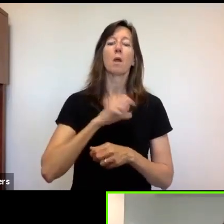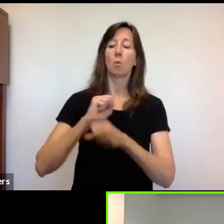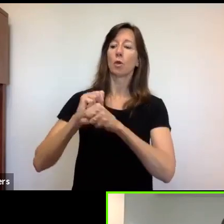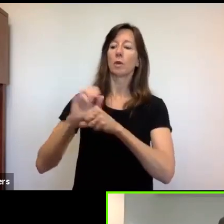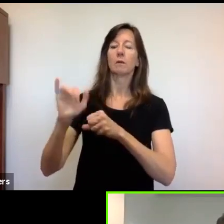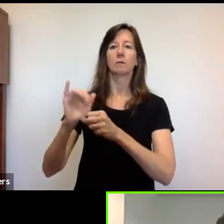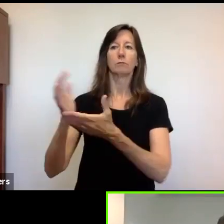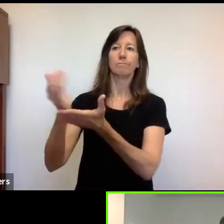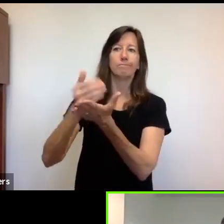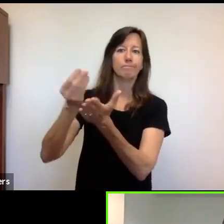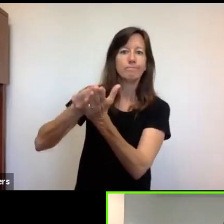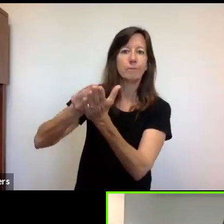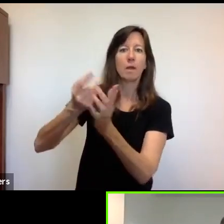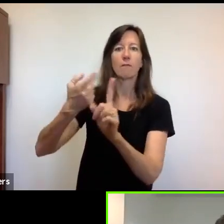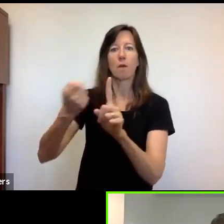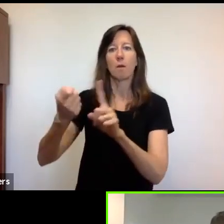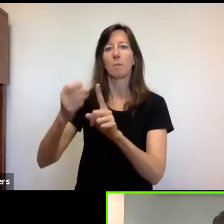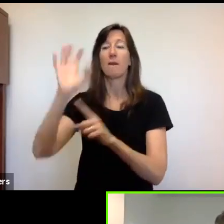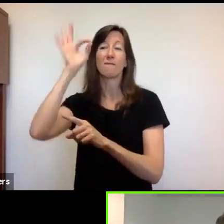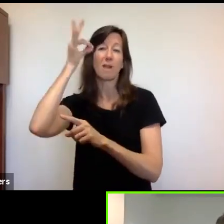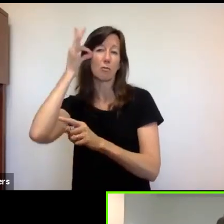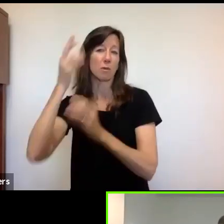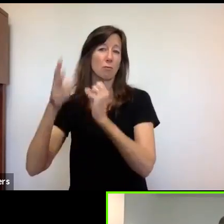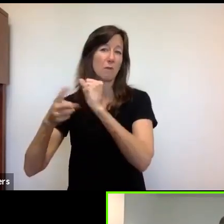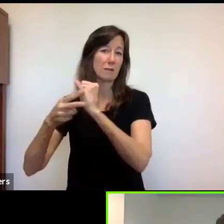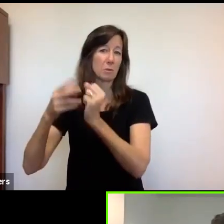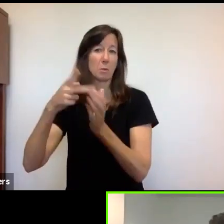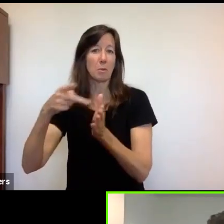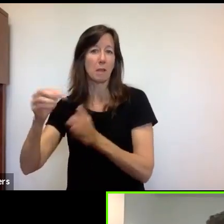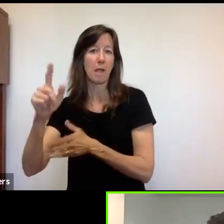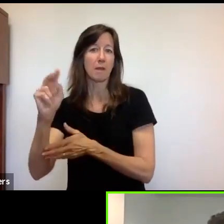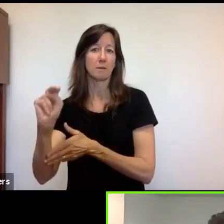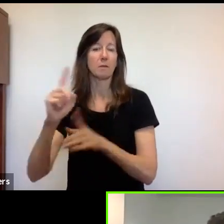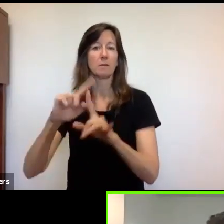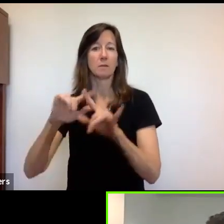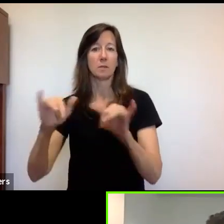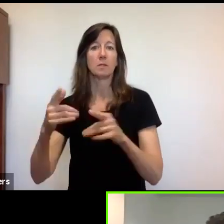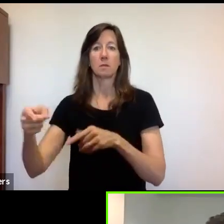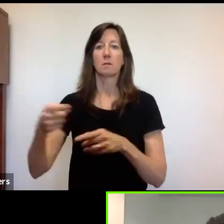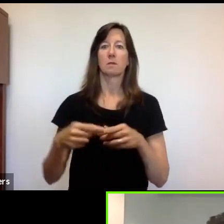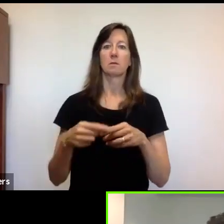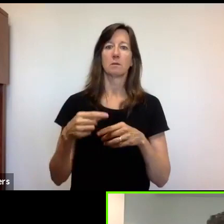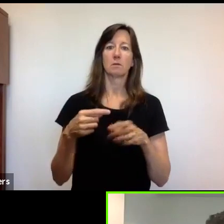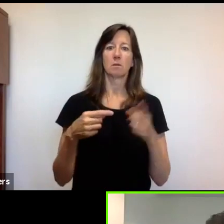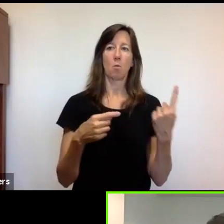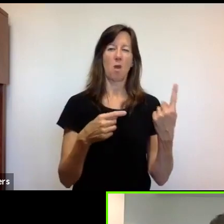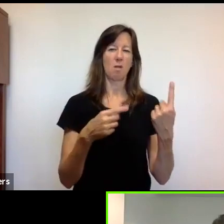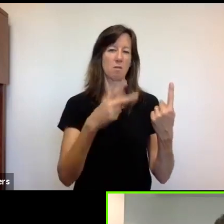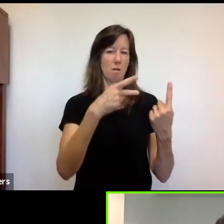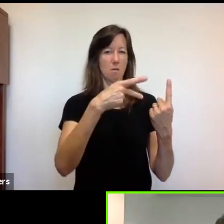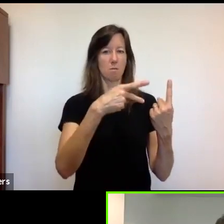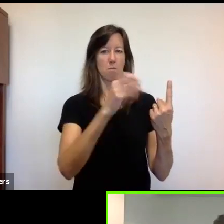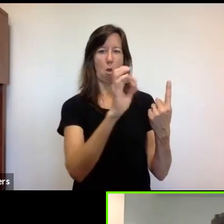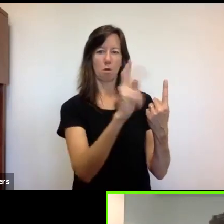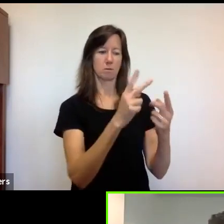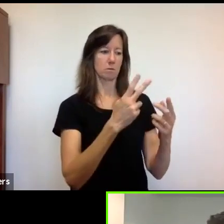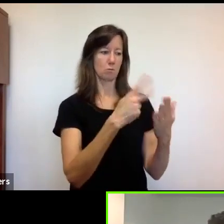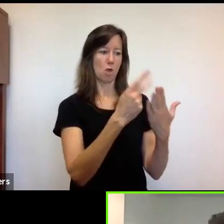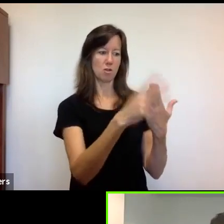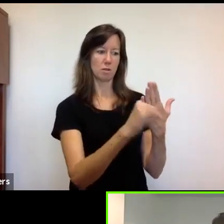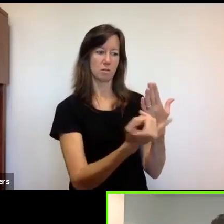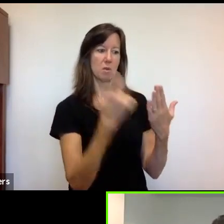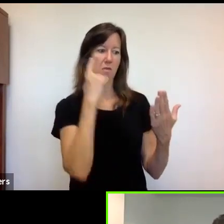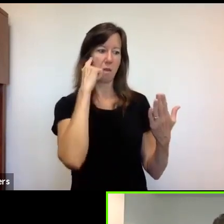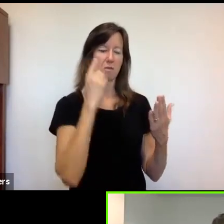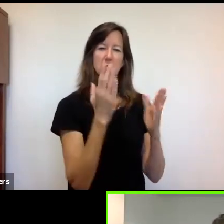federal aid toward projects, park projects, this being among them. The project, again, total cost estimated between 12 and